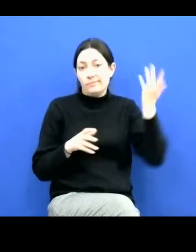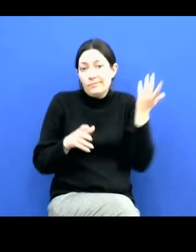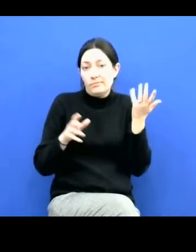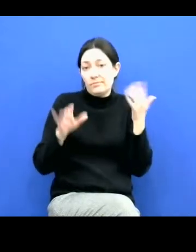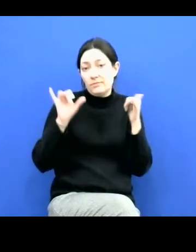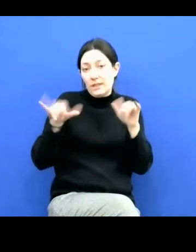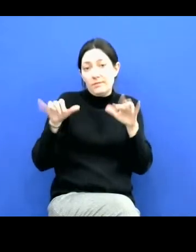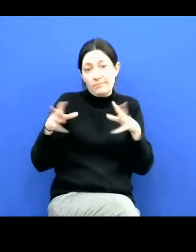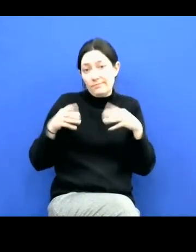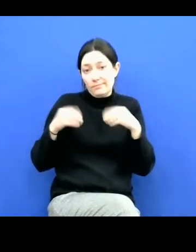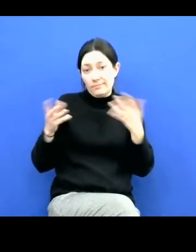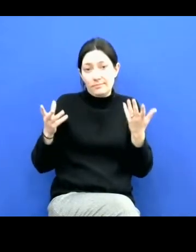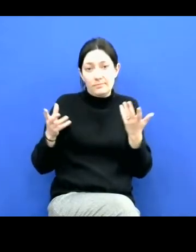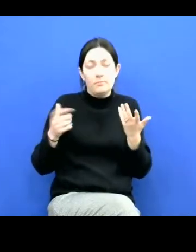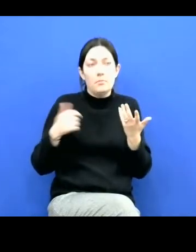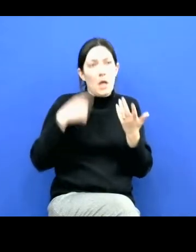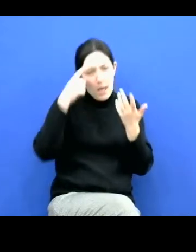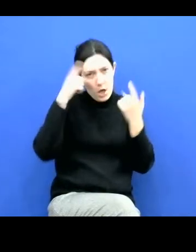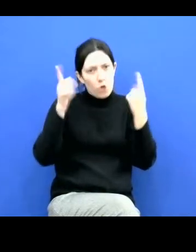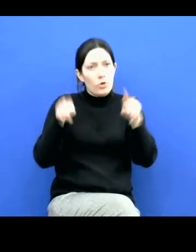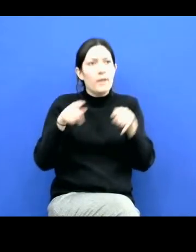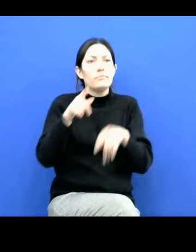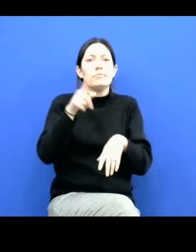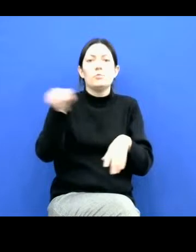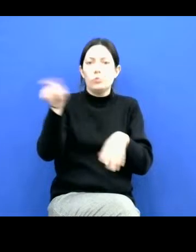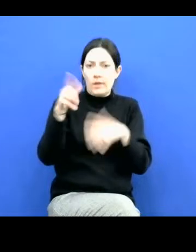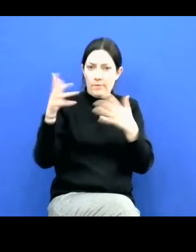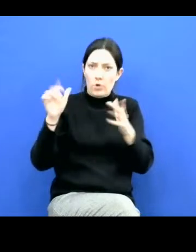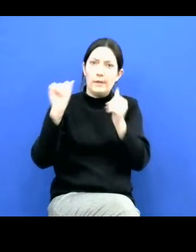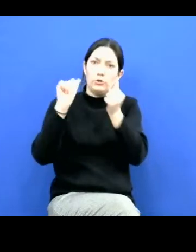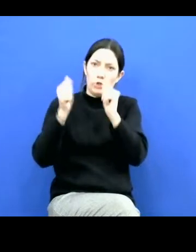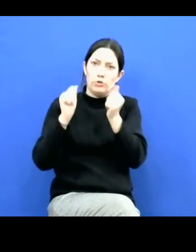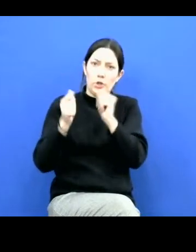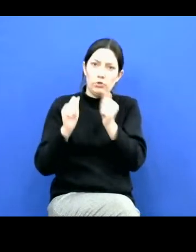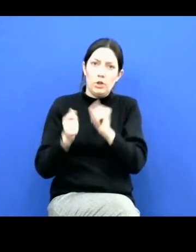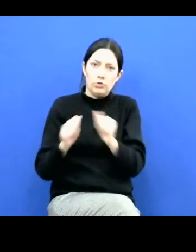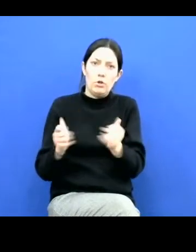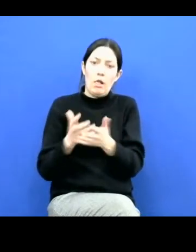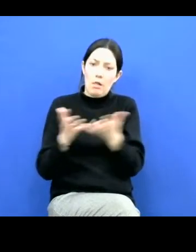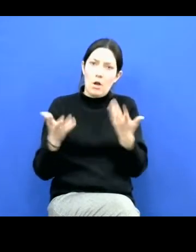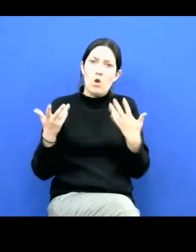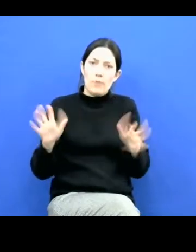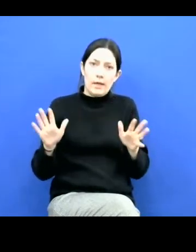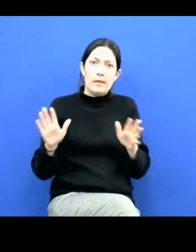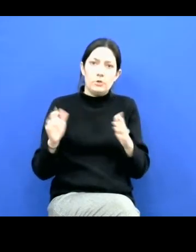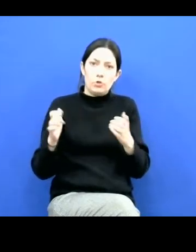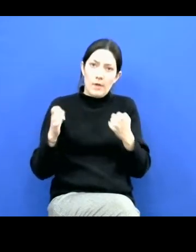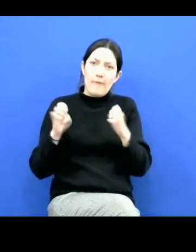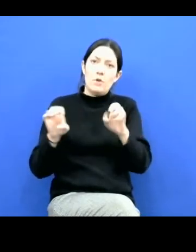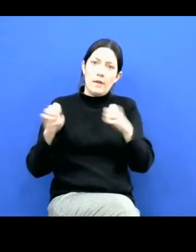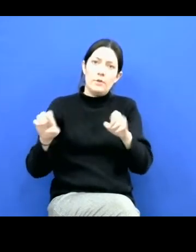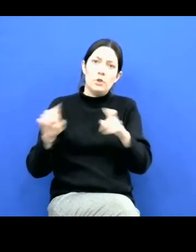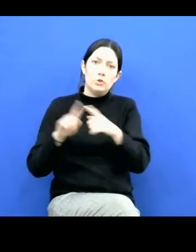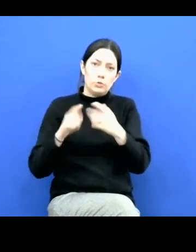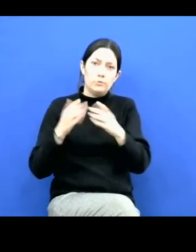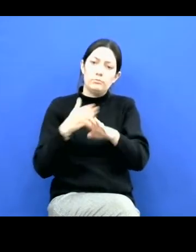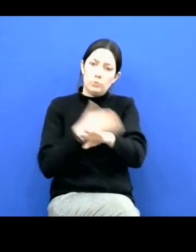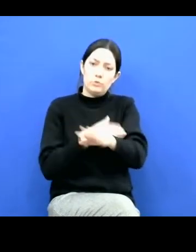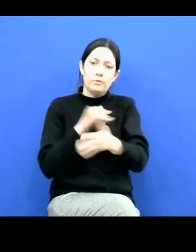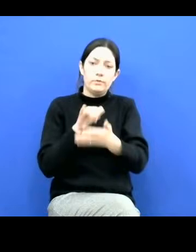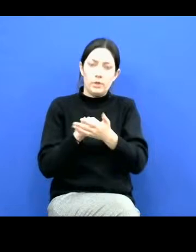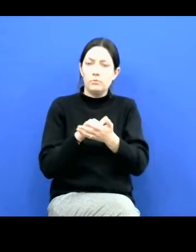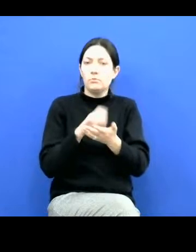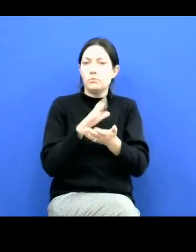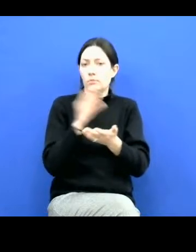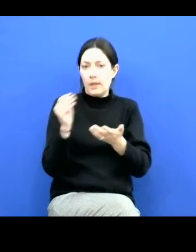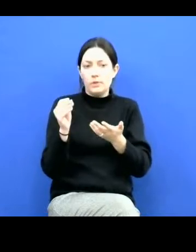But I agree, you guys you've made a lot of good efforts to address the